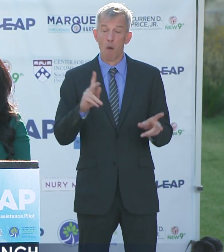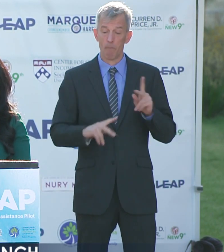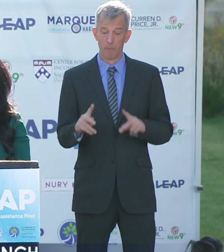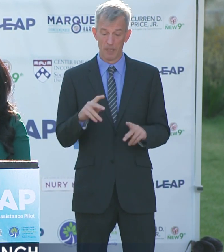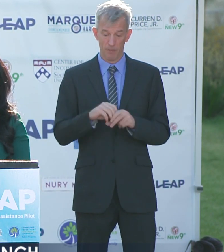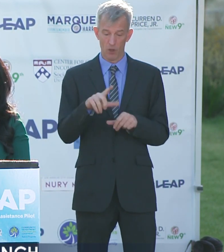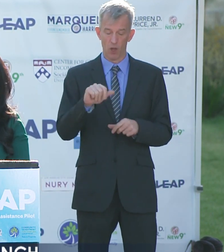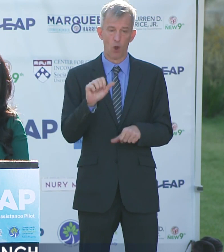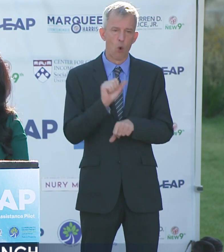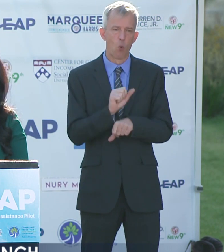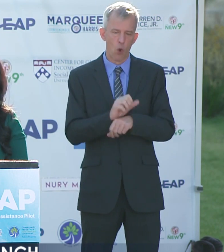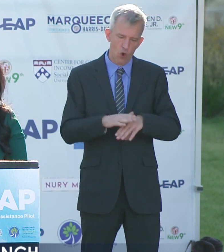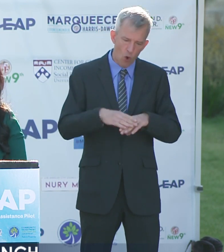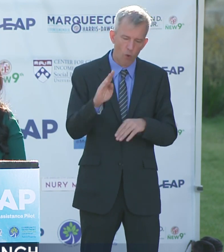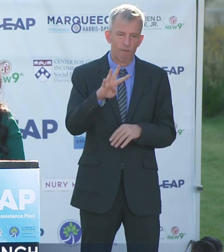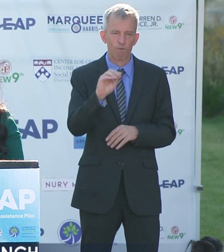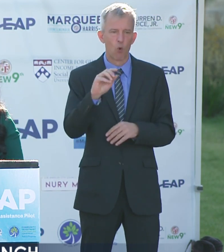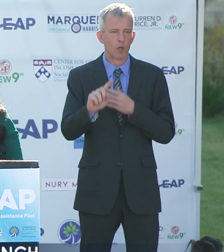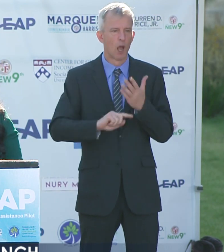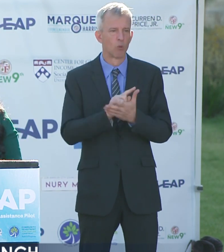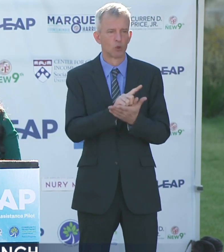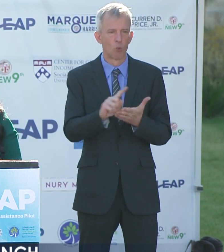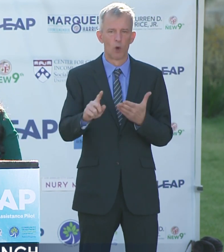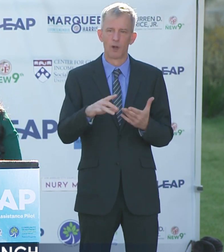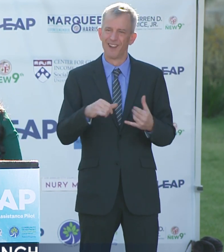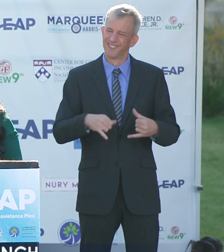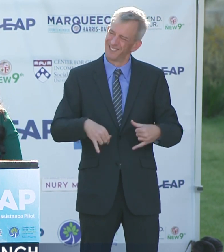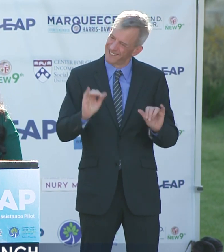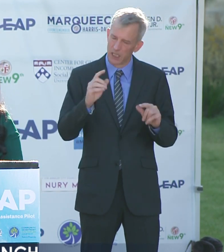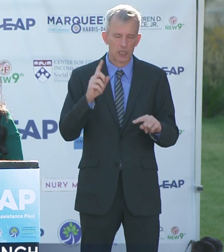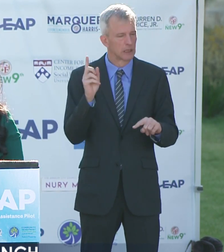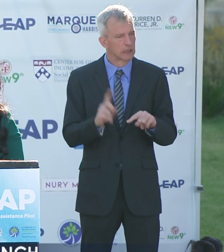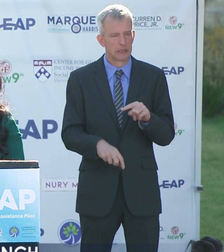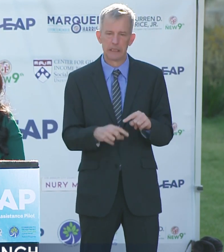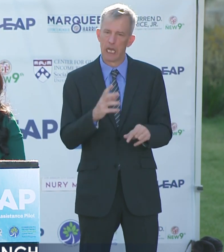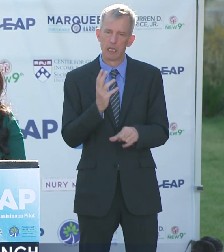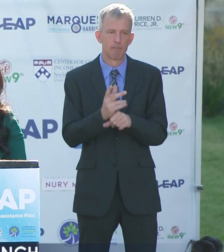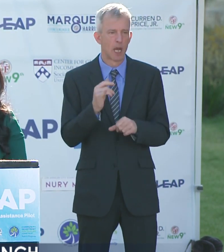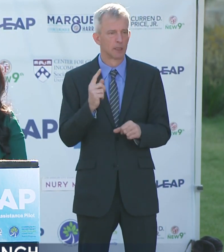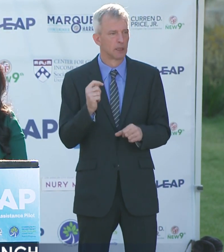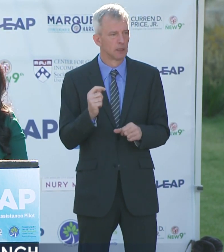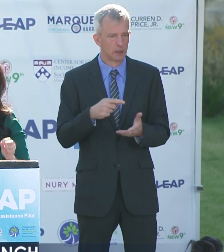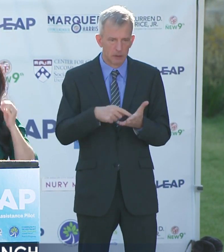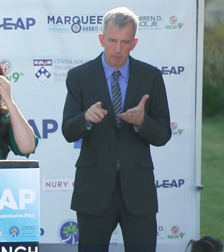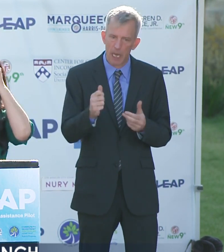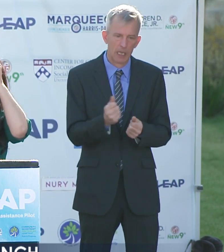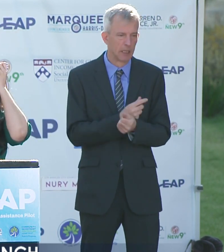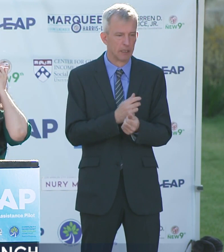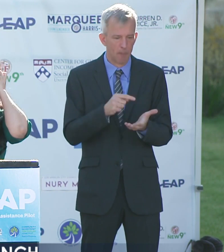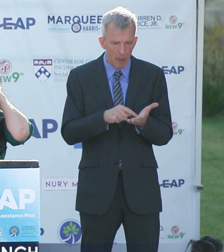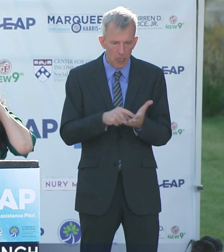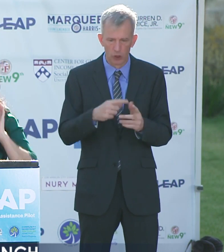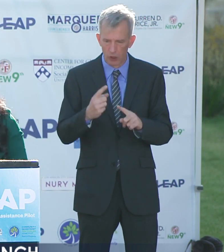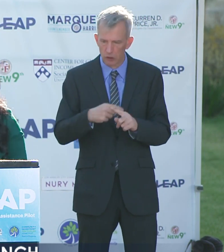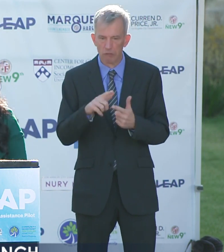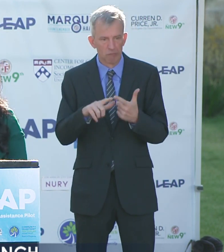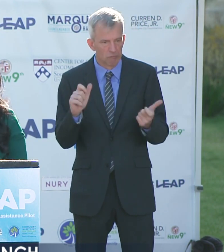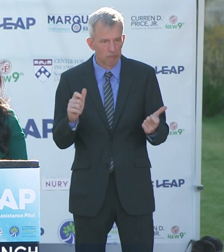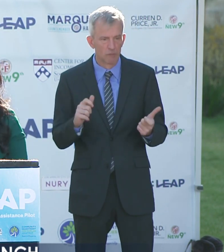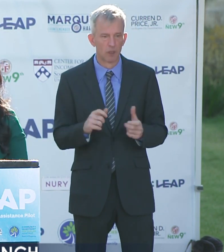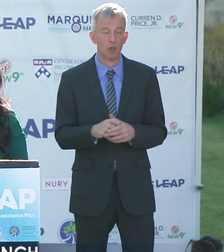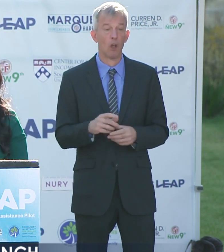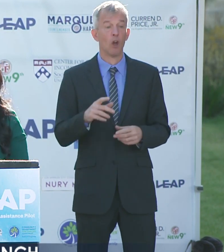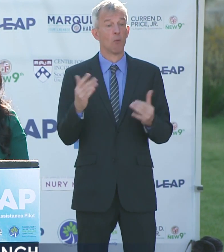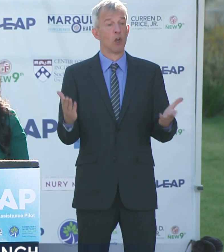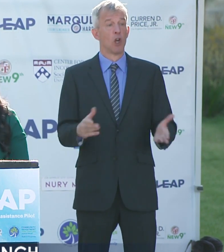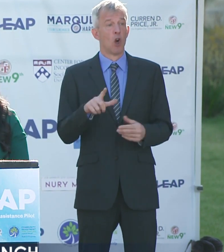week and still can't make ends meet. But here in Los Angeles, we pride ourselves on leading the way when